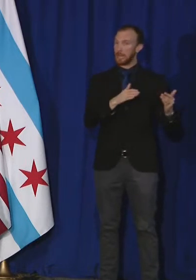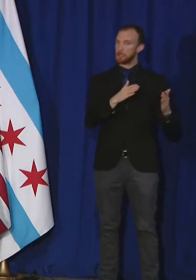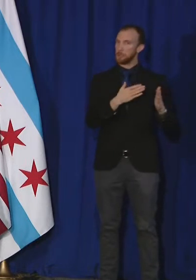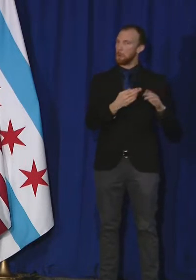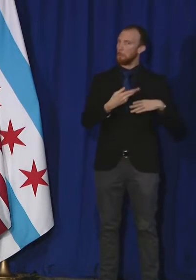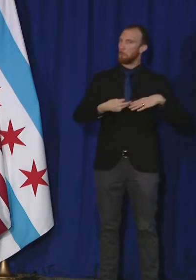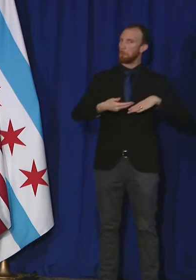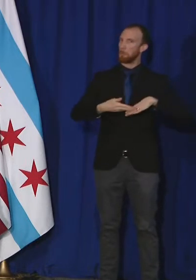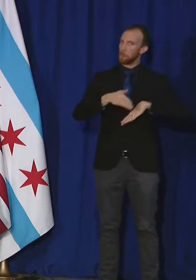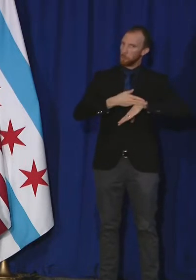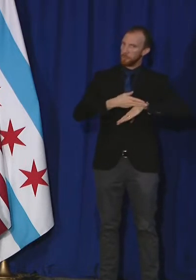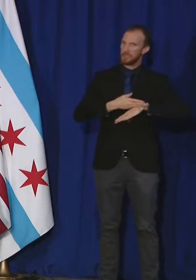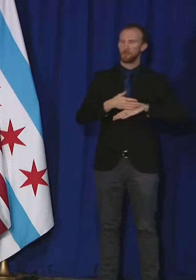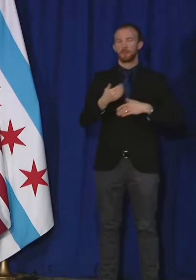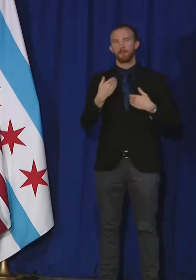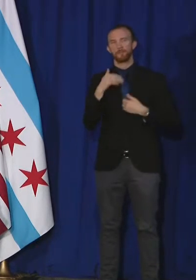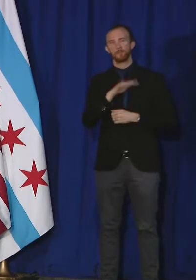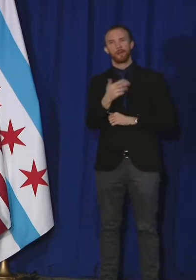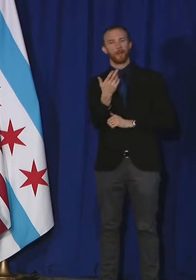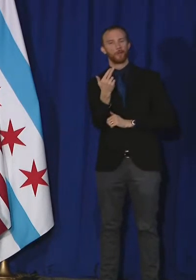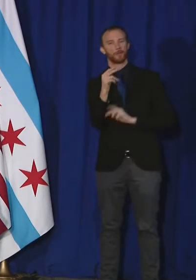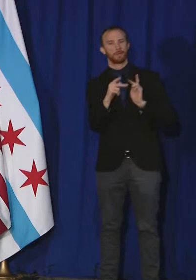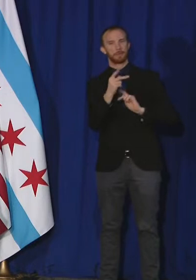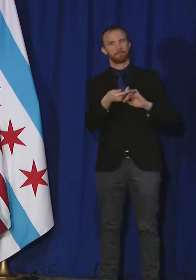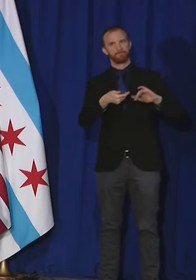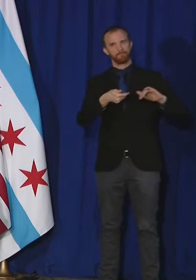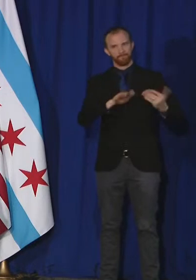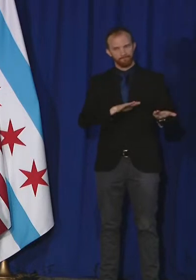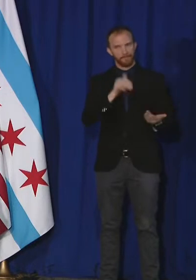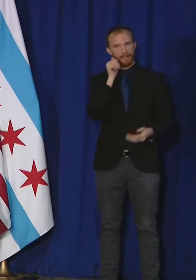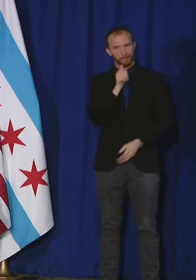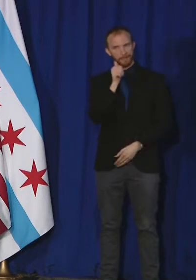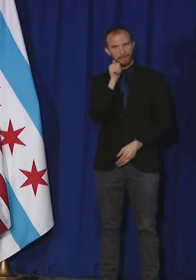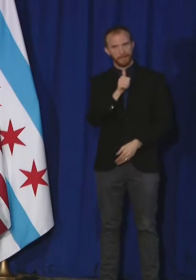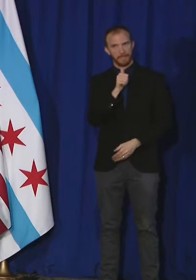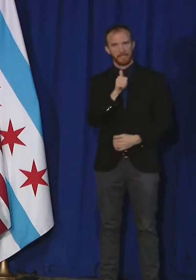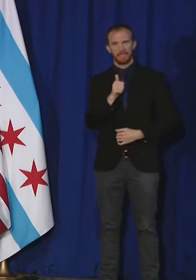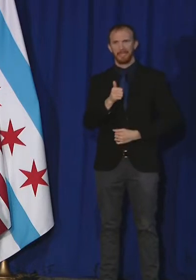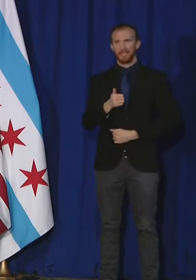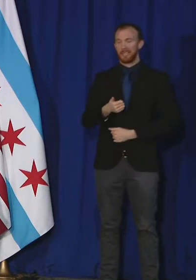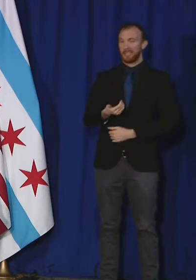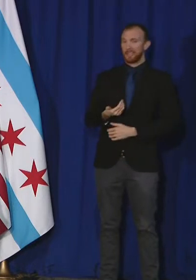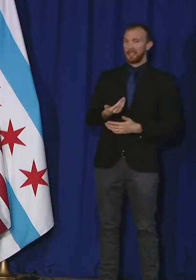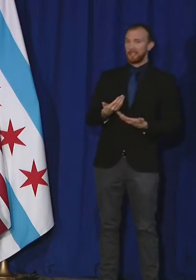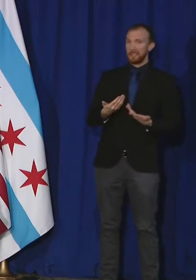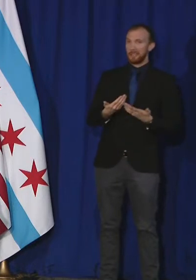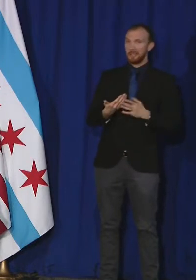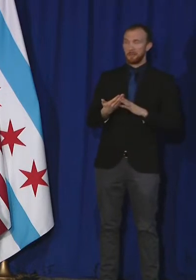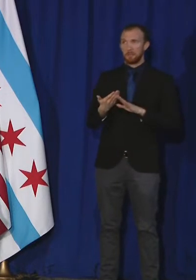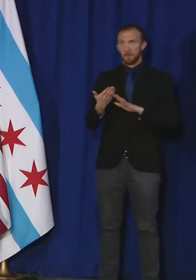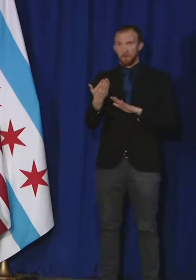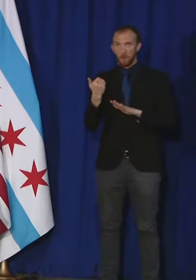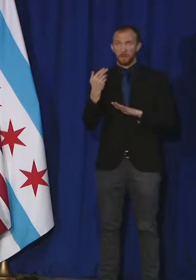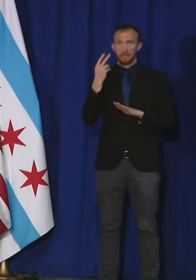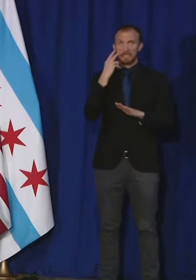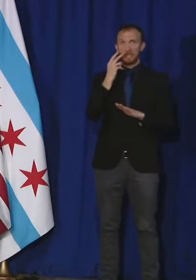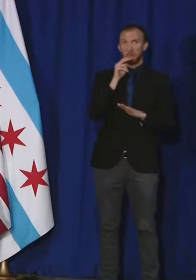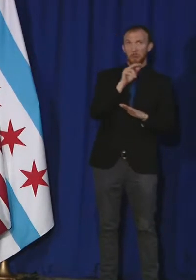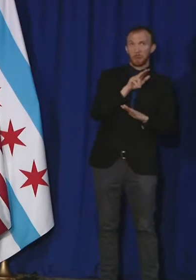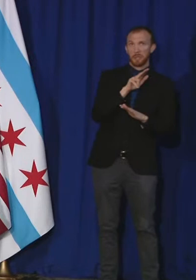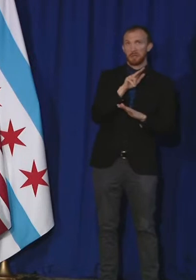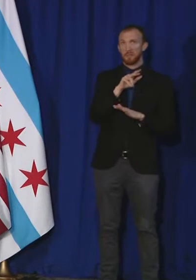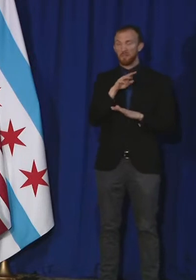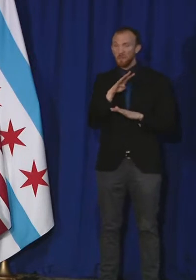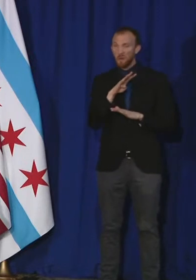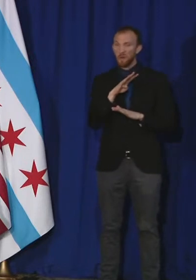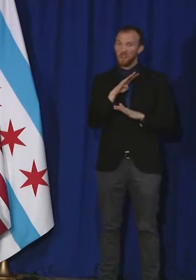averaging 13 deaths per day in Chicago residents, again above the 3 to 4 deaths per day that we were seeing over the summer, but